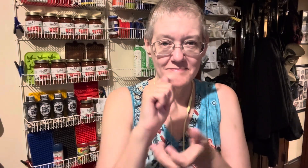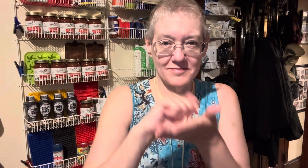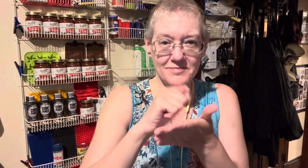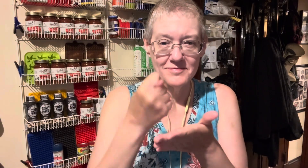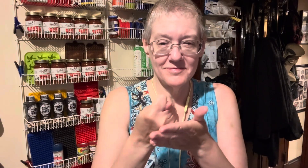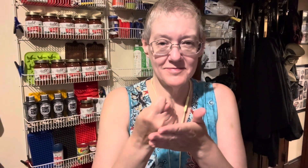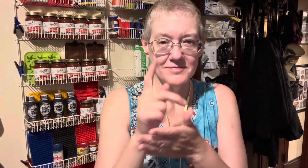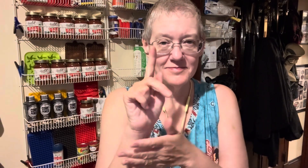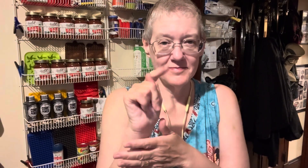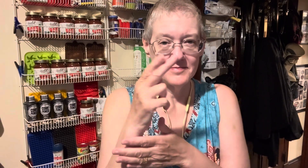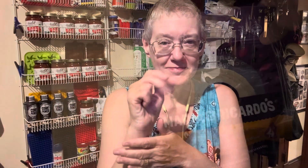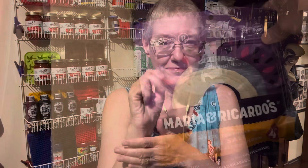get another package.